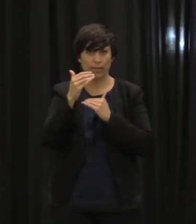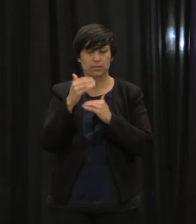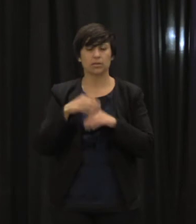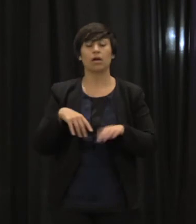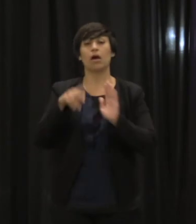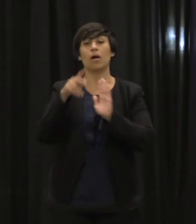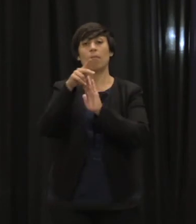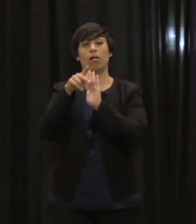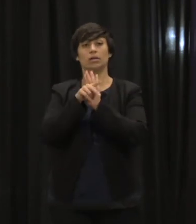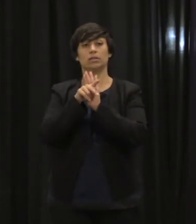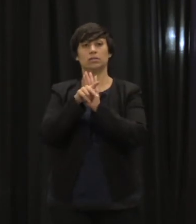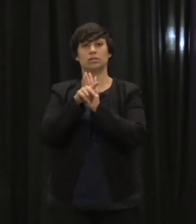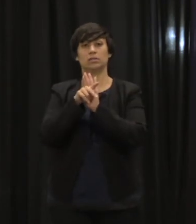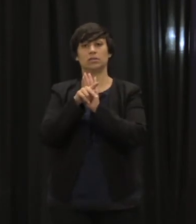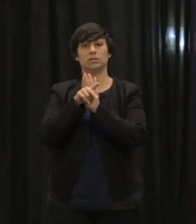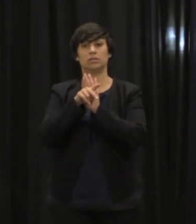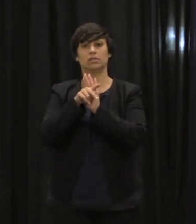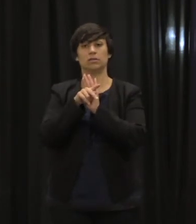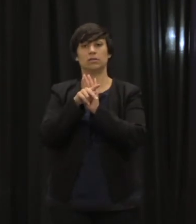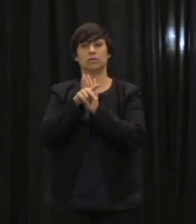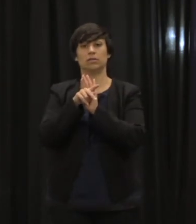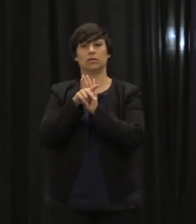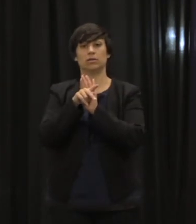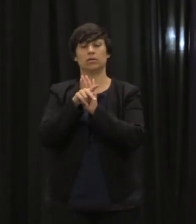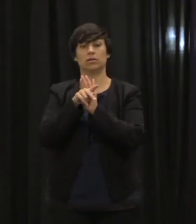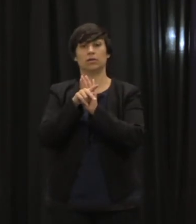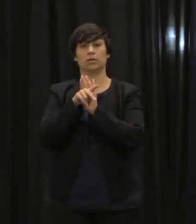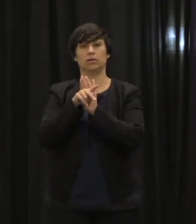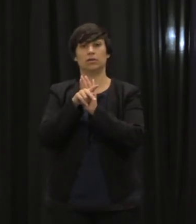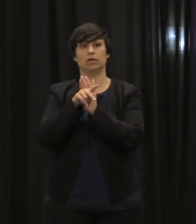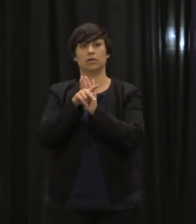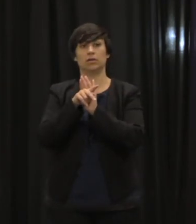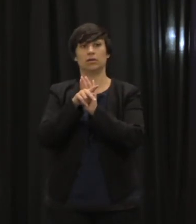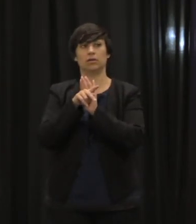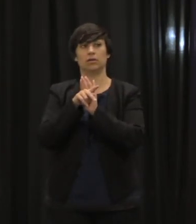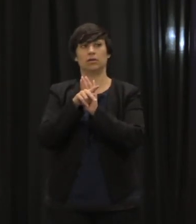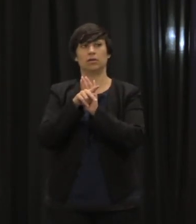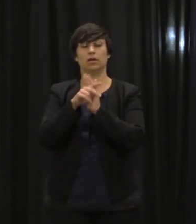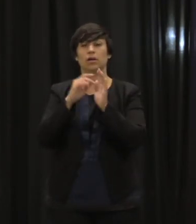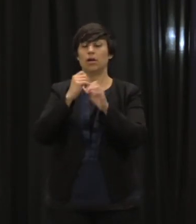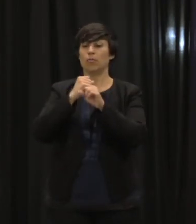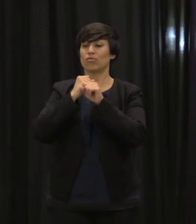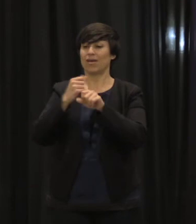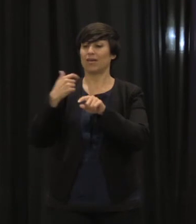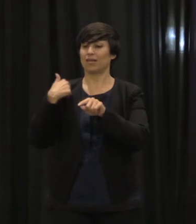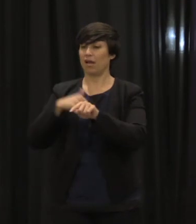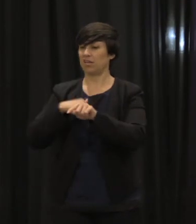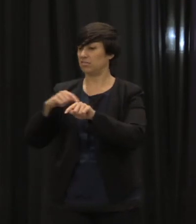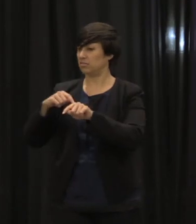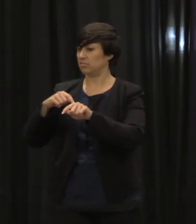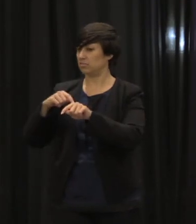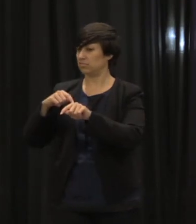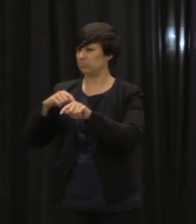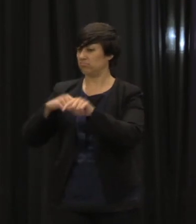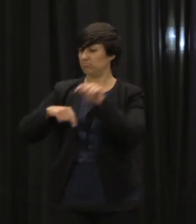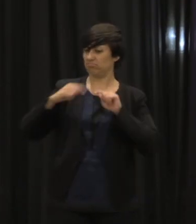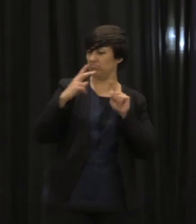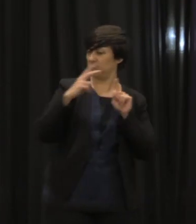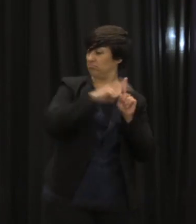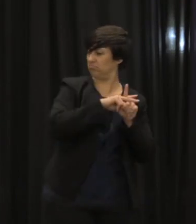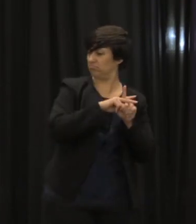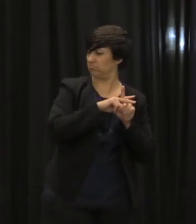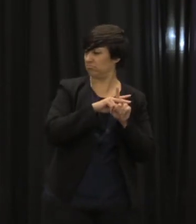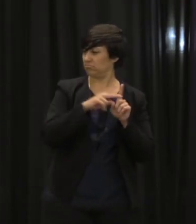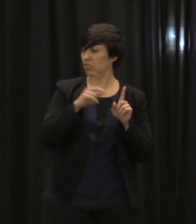Policies are things that protect us retroactively. I dream of a world where the Bird